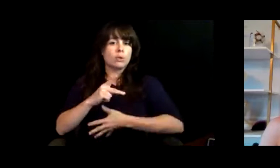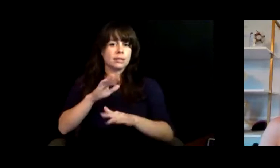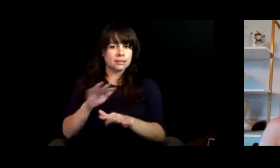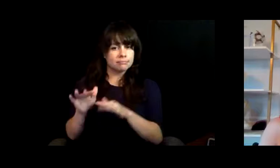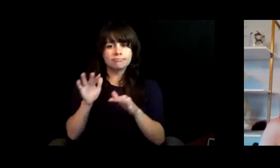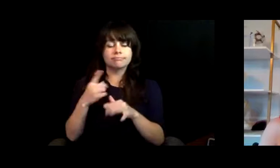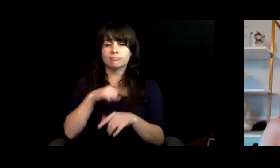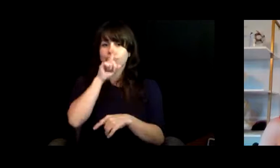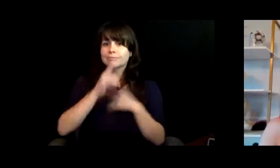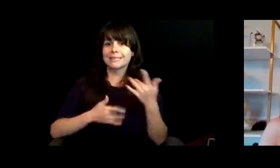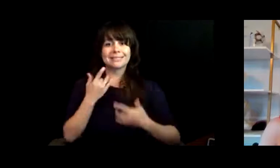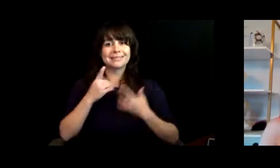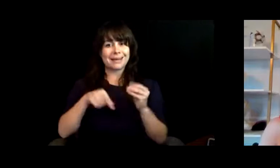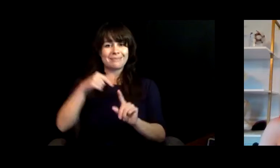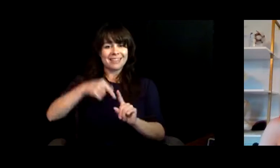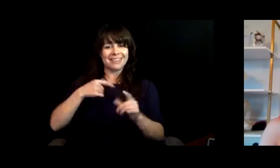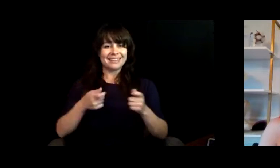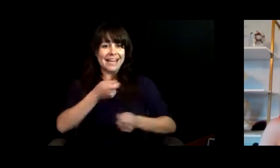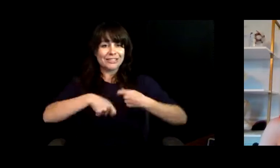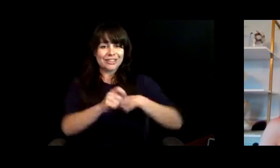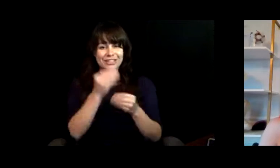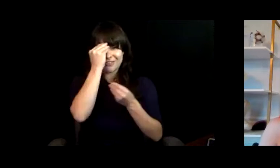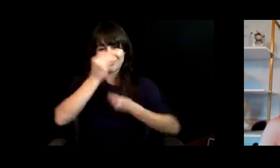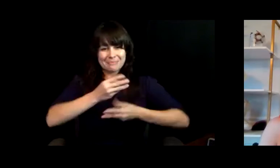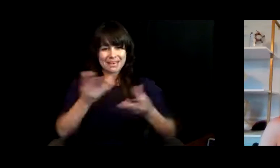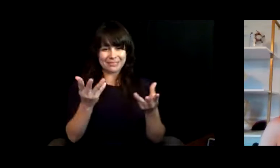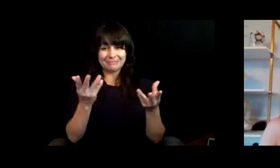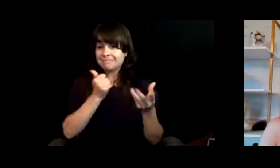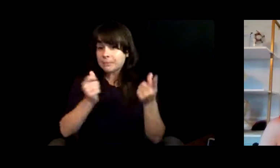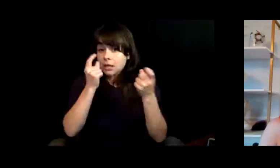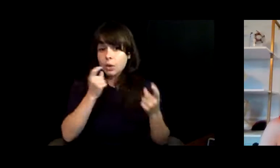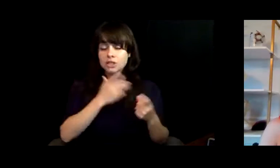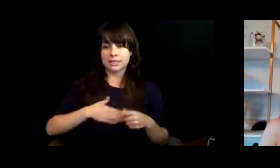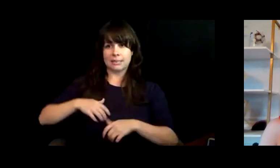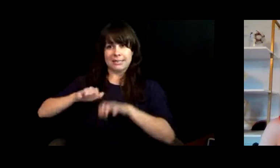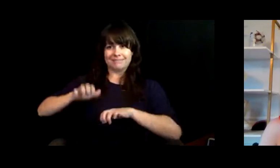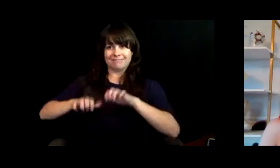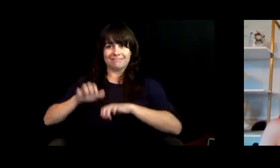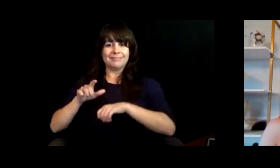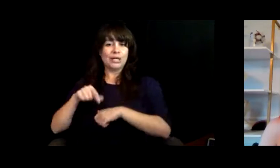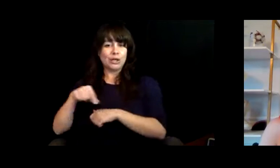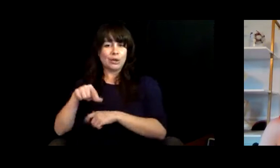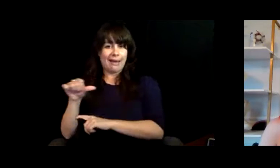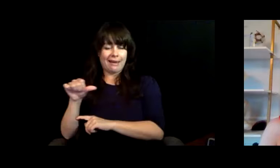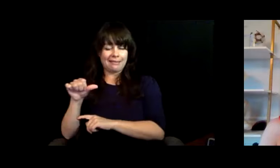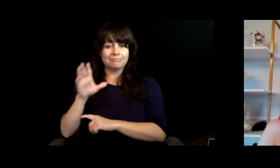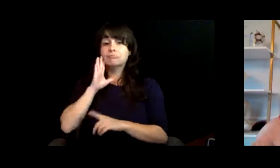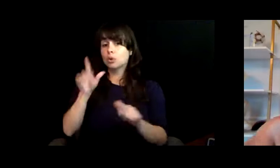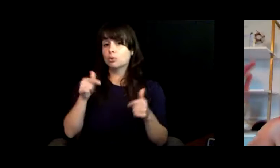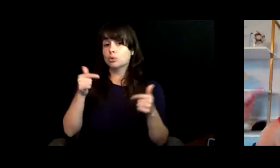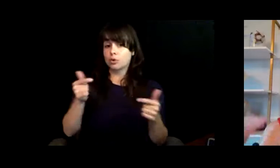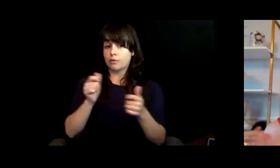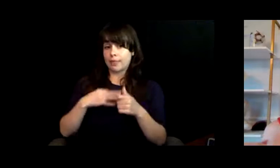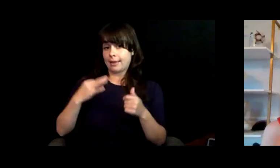information. Again, if you have questions anytime, put them in the Q&A box. We'll turn things over to our candidates, and like always, with every